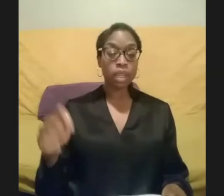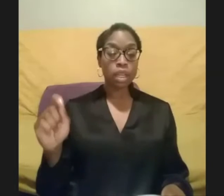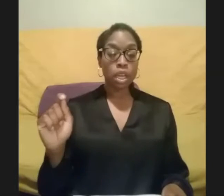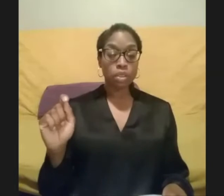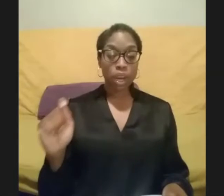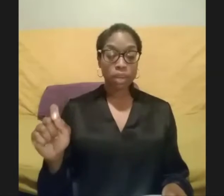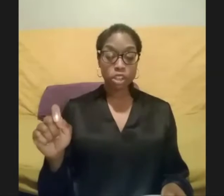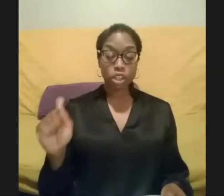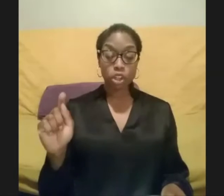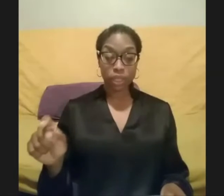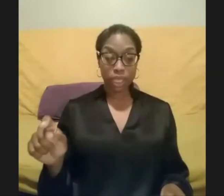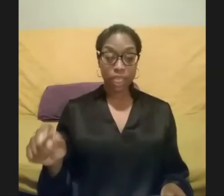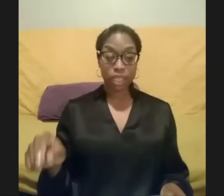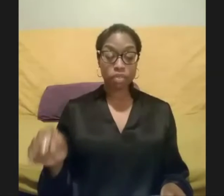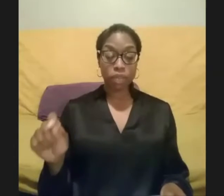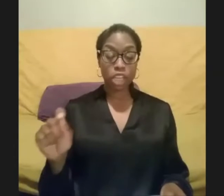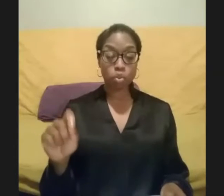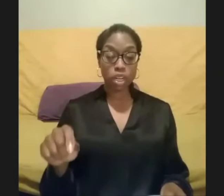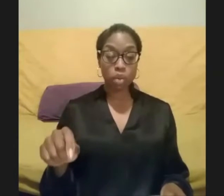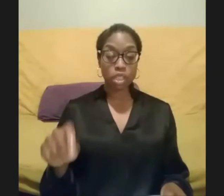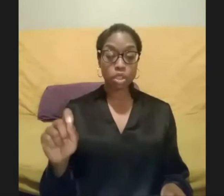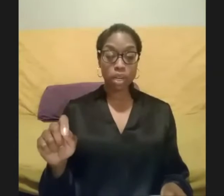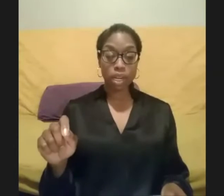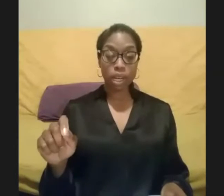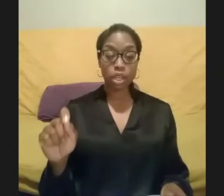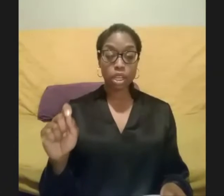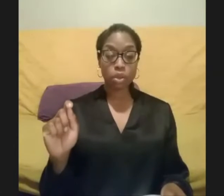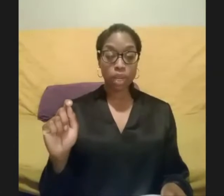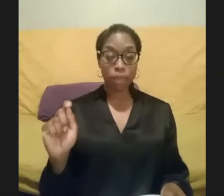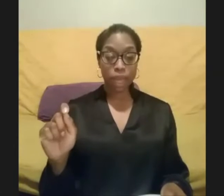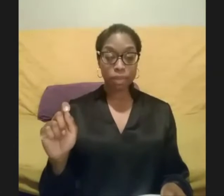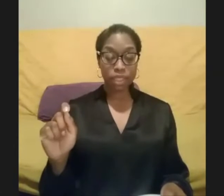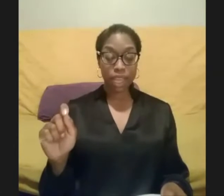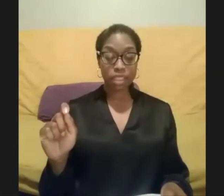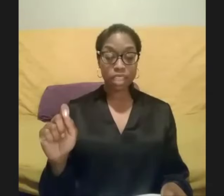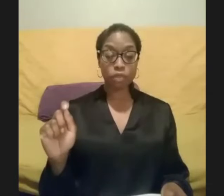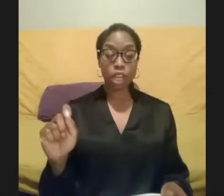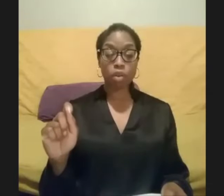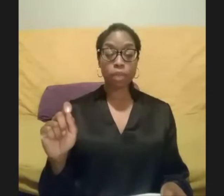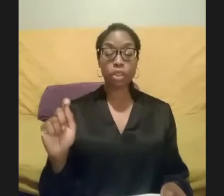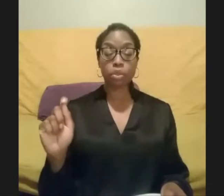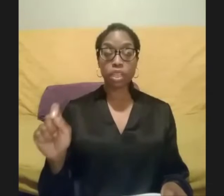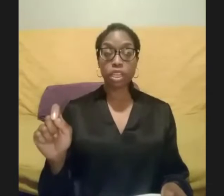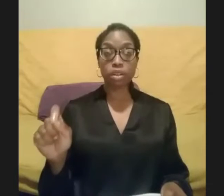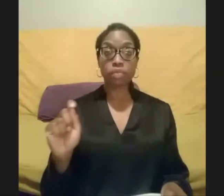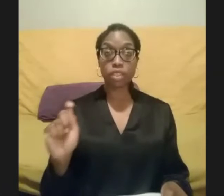The recommendation currently is from age 21 to 29, you get a pap test and you follow up in 3 years if it's normal.